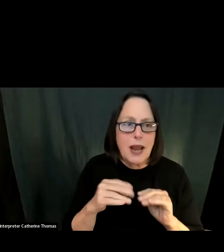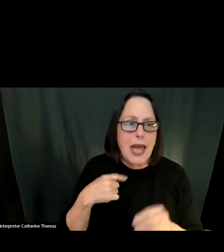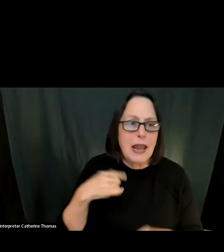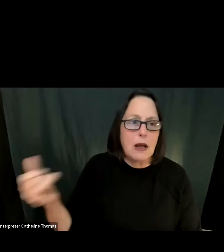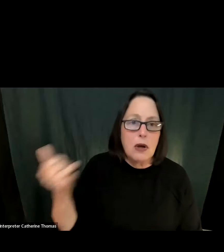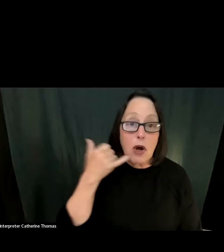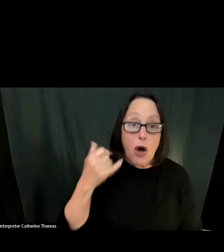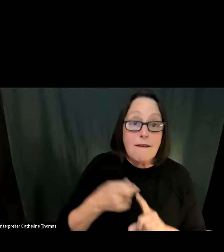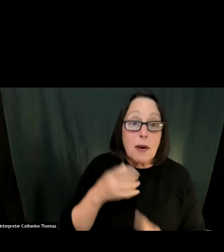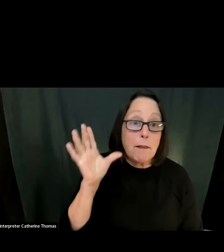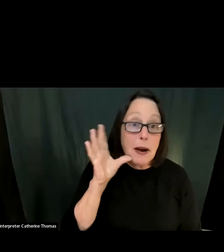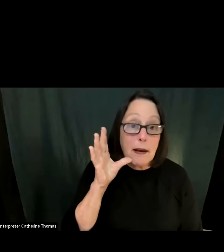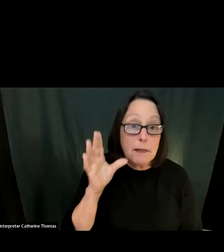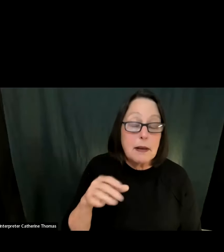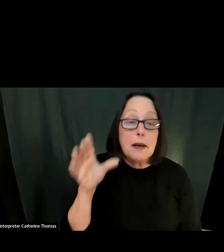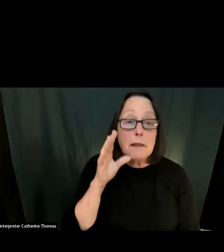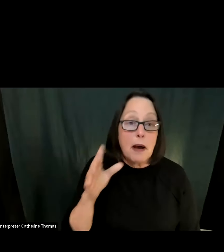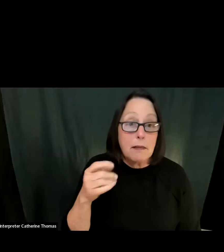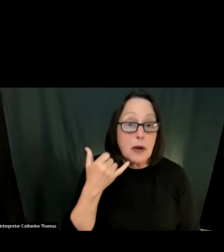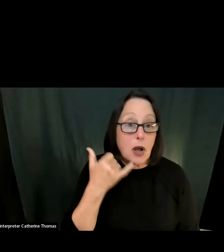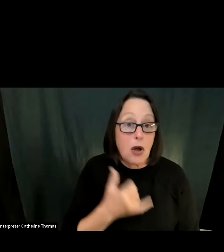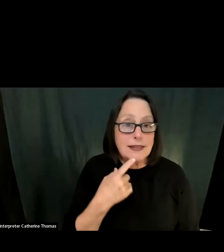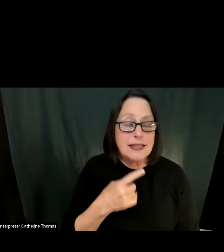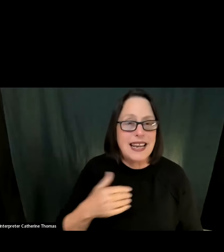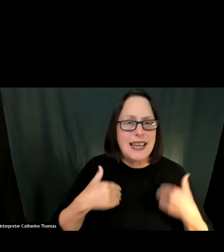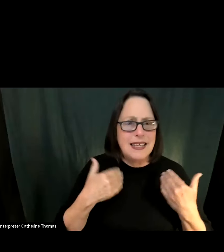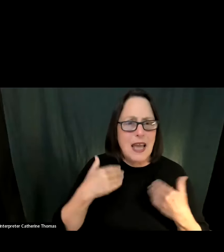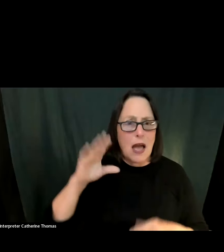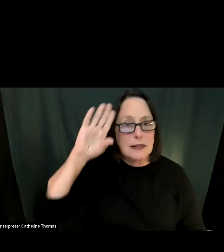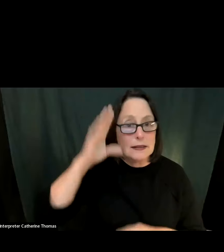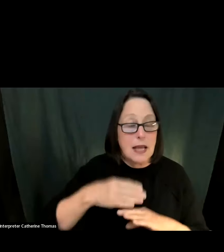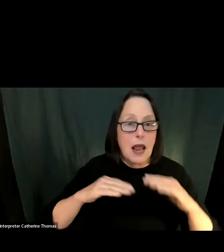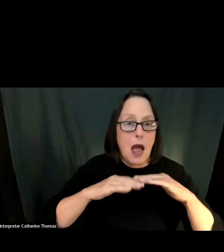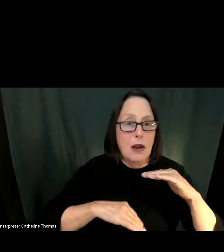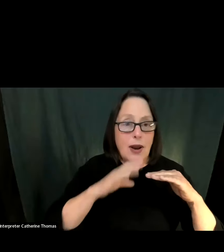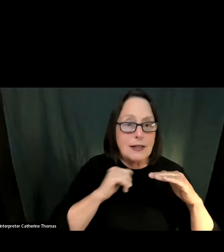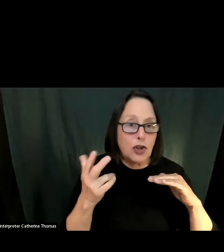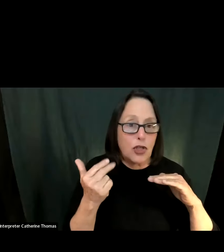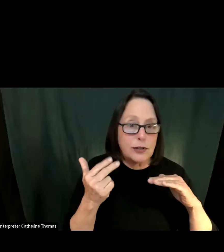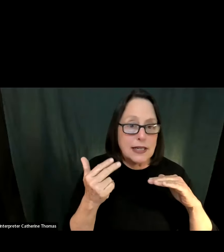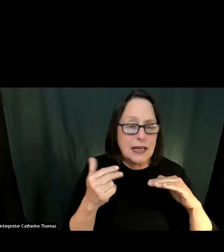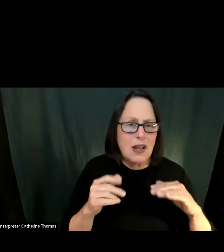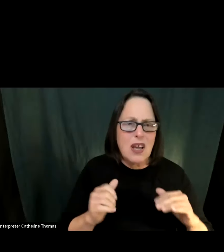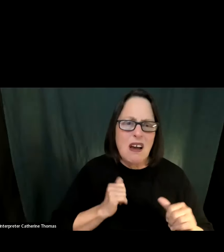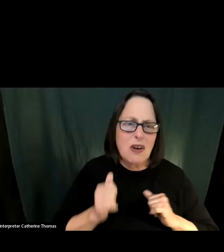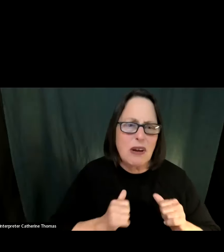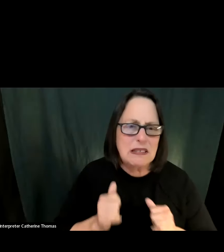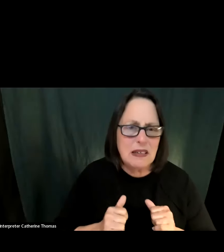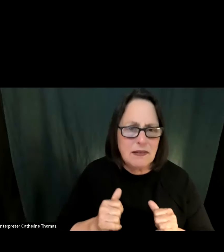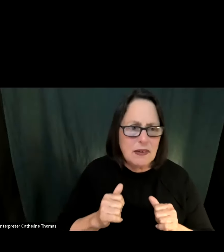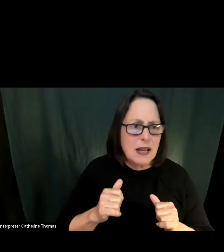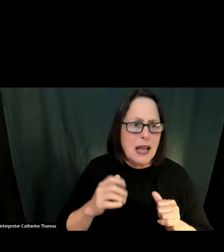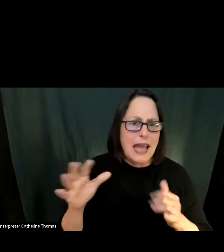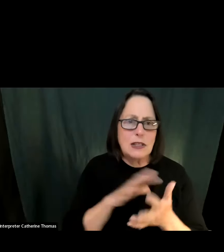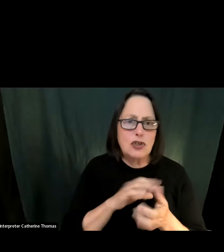call from a mom who called and shared that her young son under the age of 13 had been aggressive and had